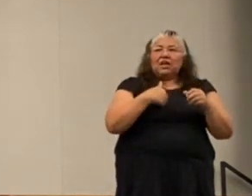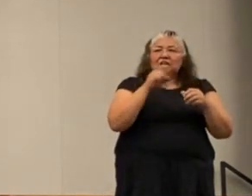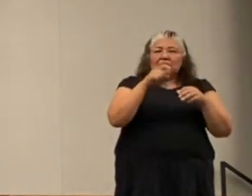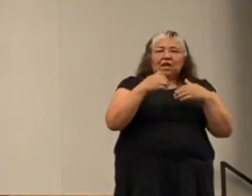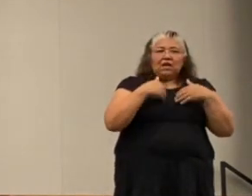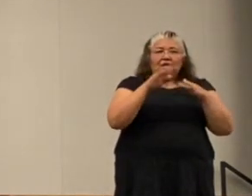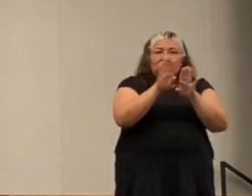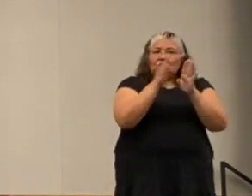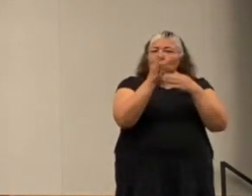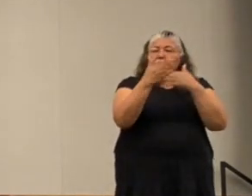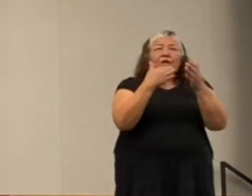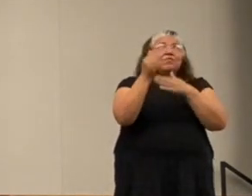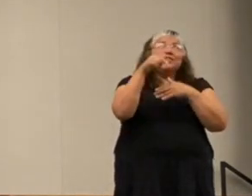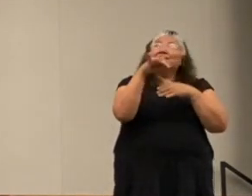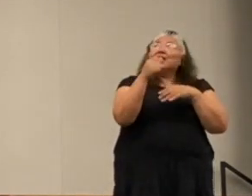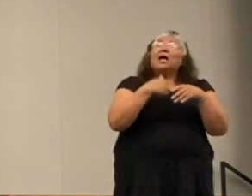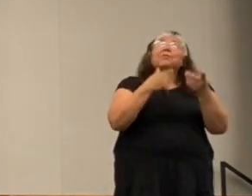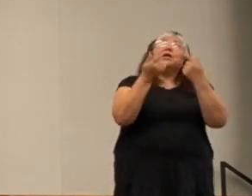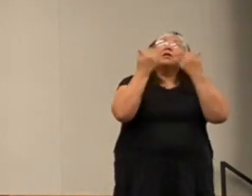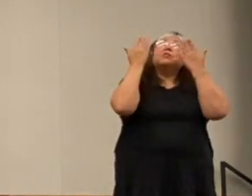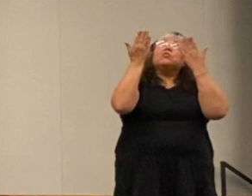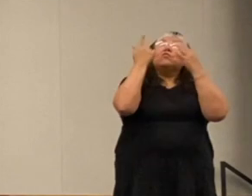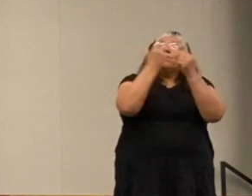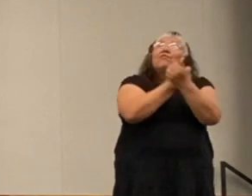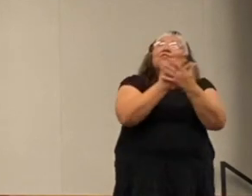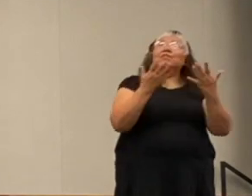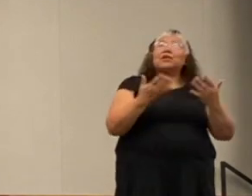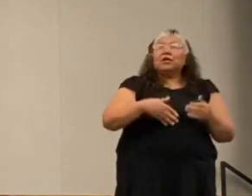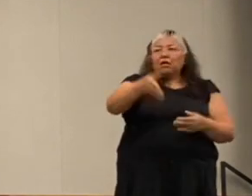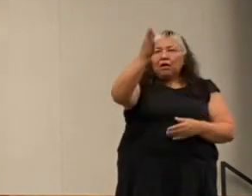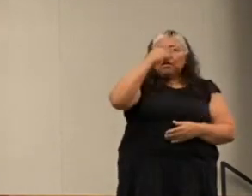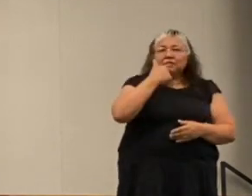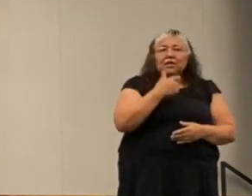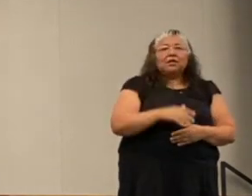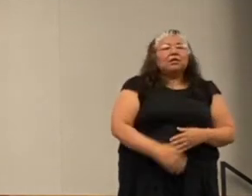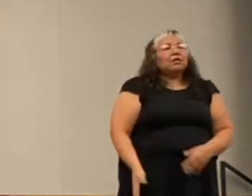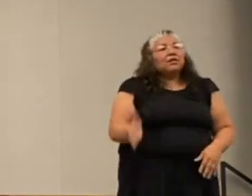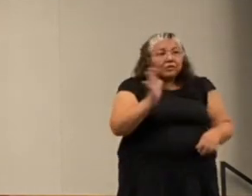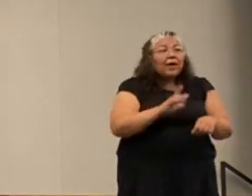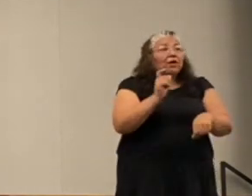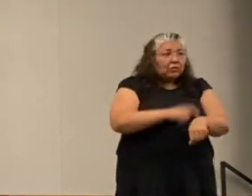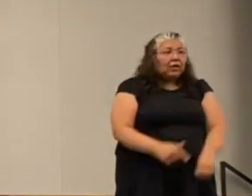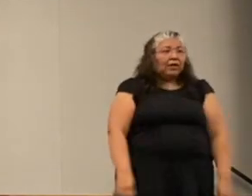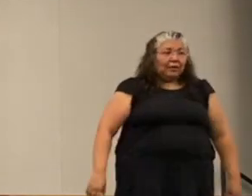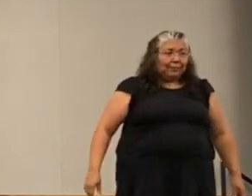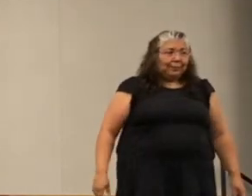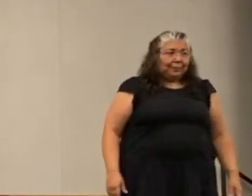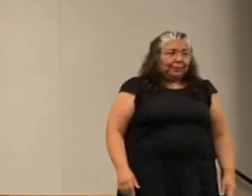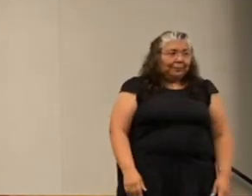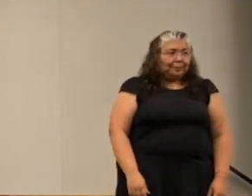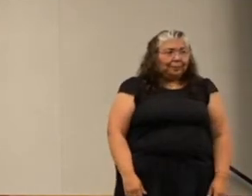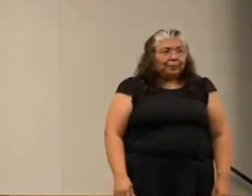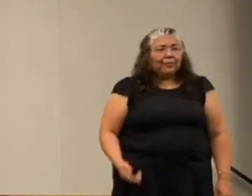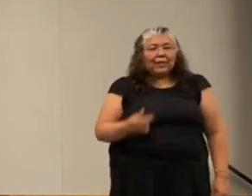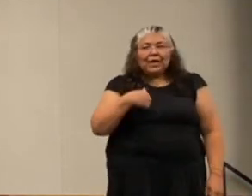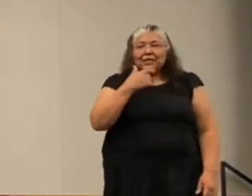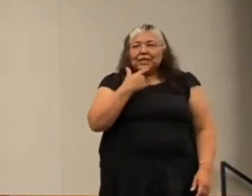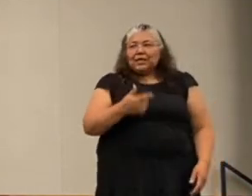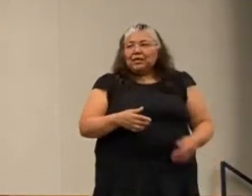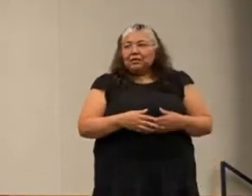door, whatever it is, I'm going to come to you for everything. And God said, it's about time. And I